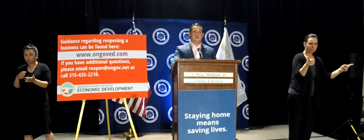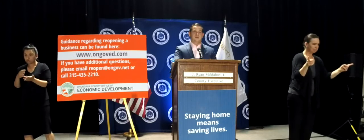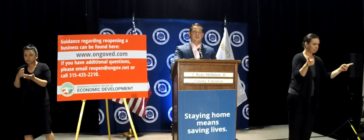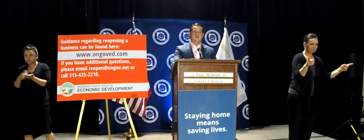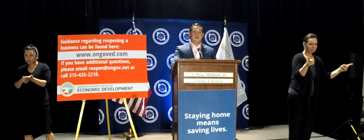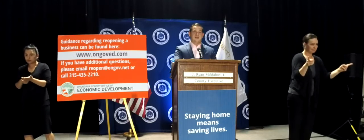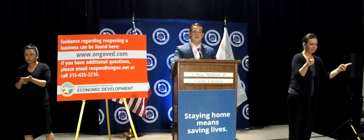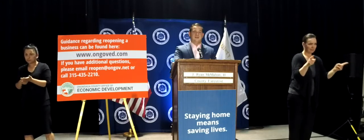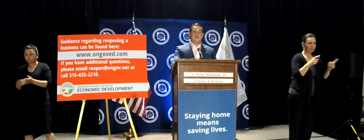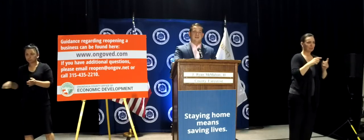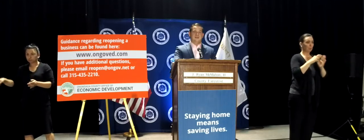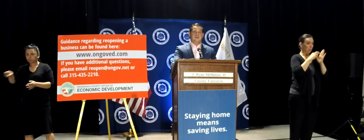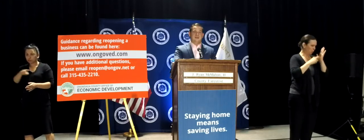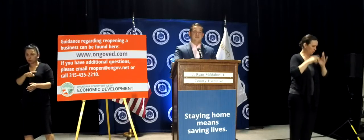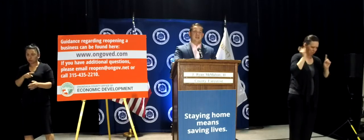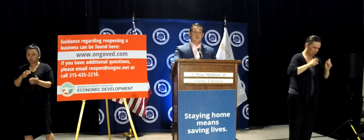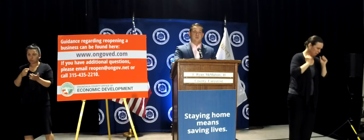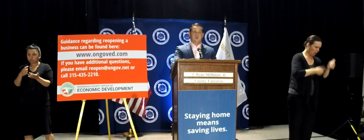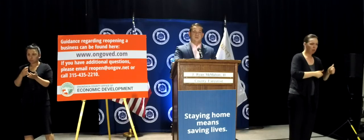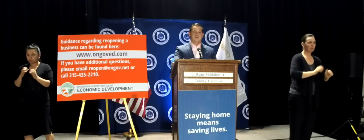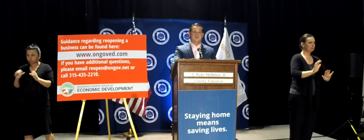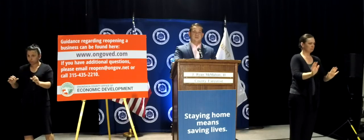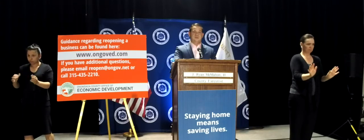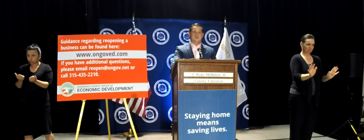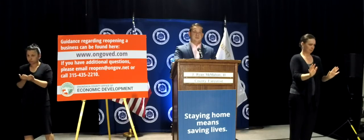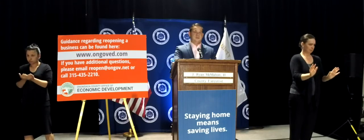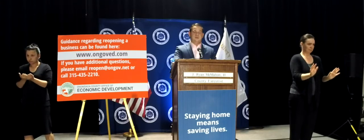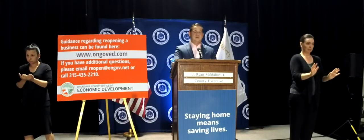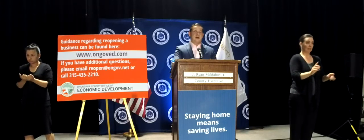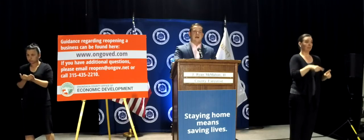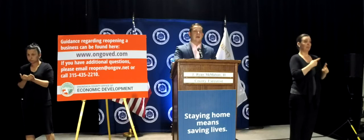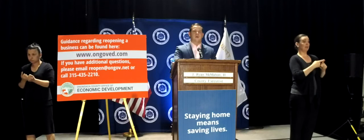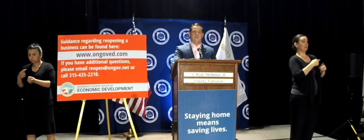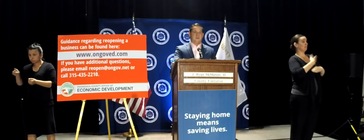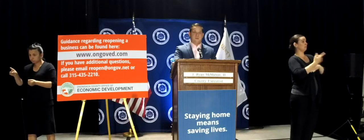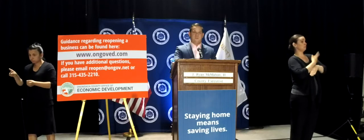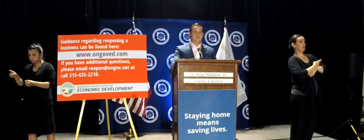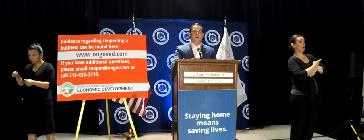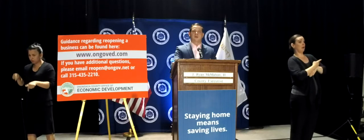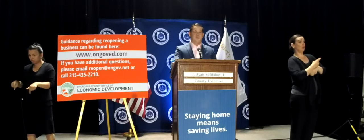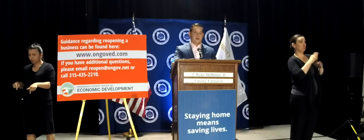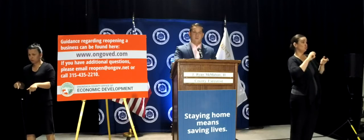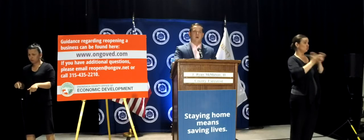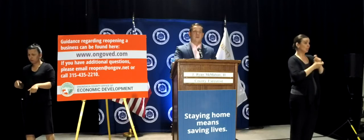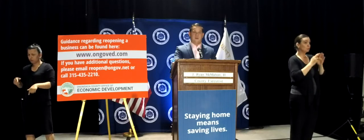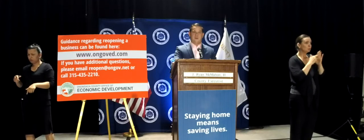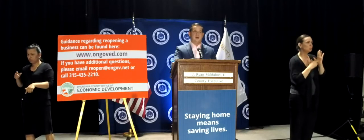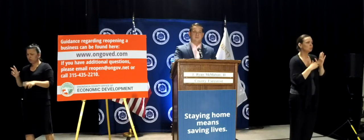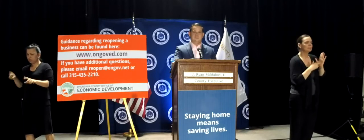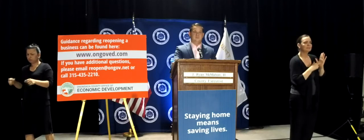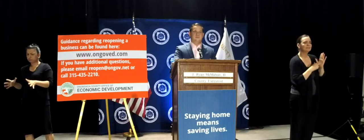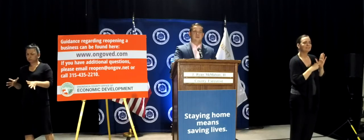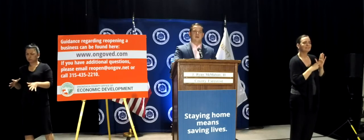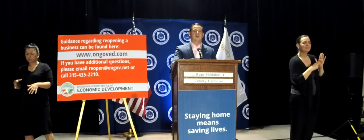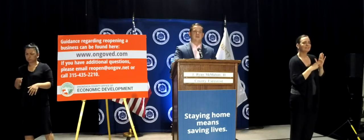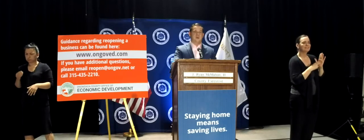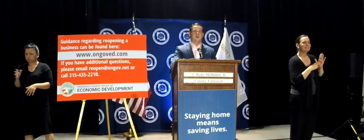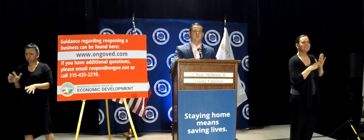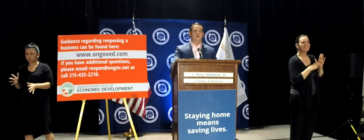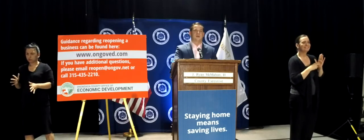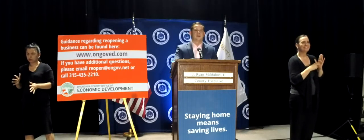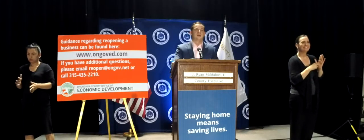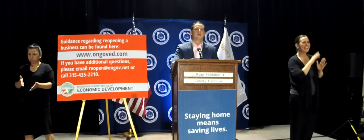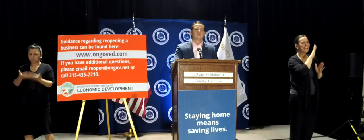rules, you say, I'm changing the rules. I don't come to this microphone anymore if I do that, because I've lost